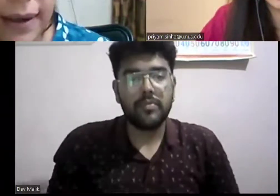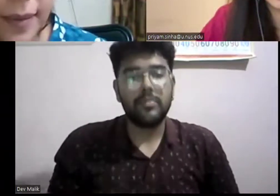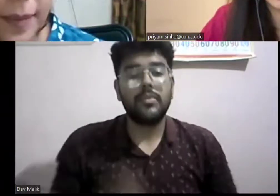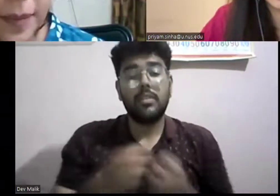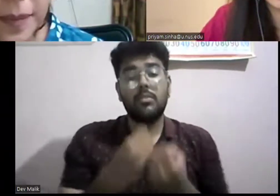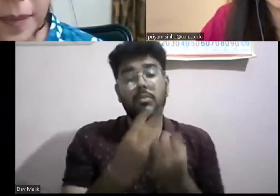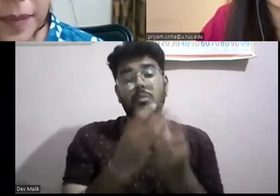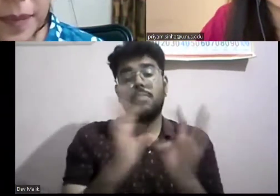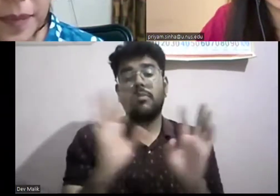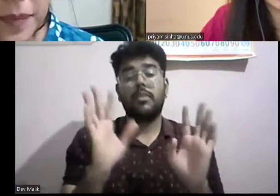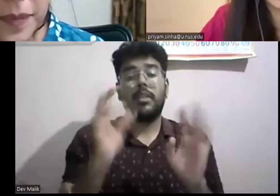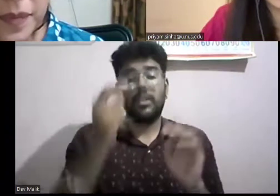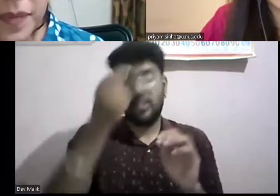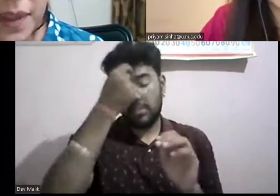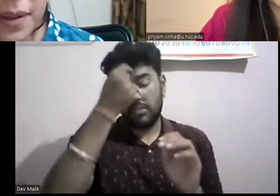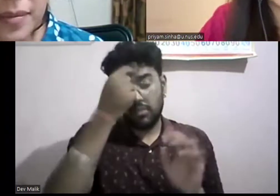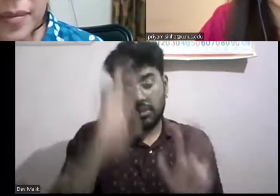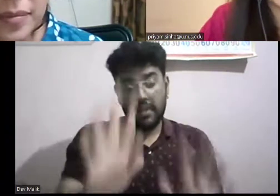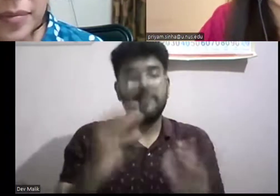Black.